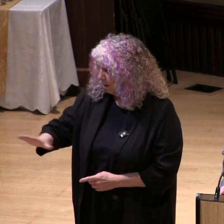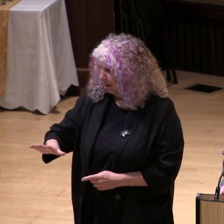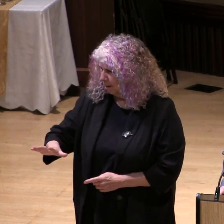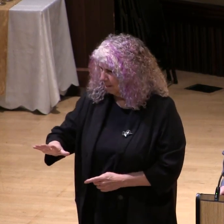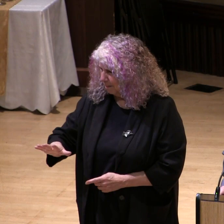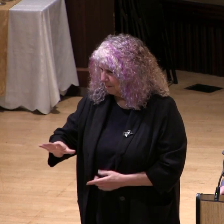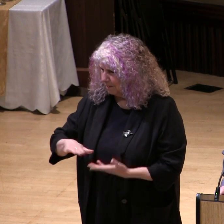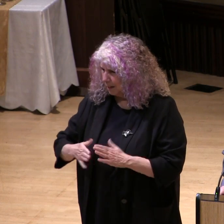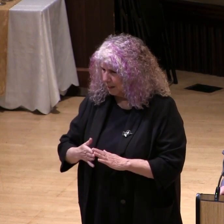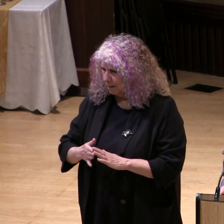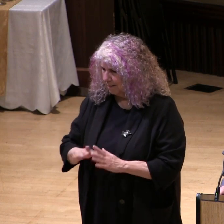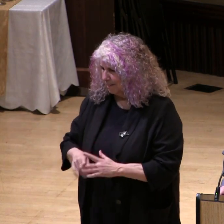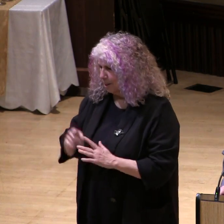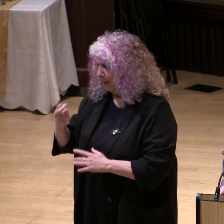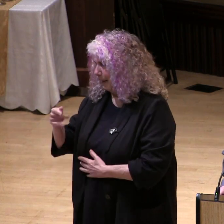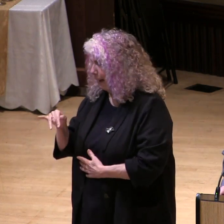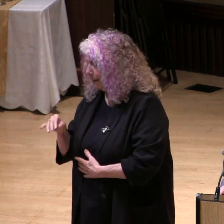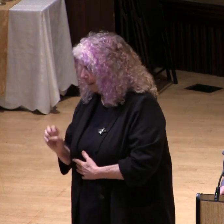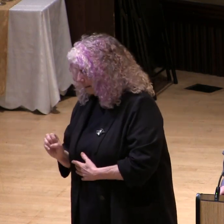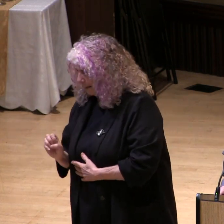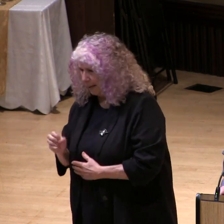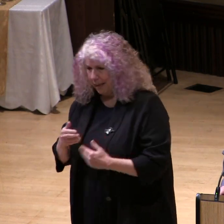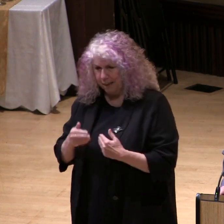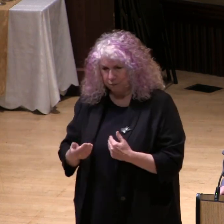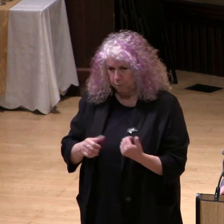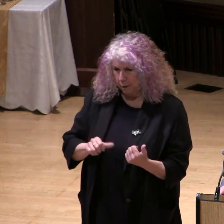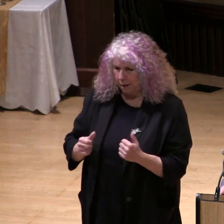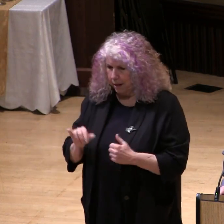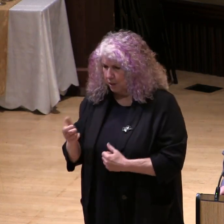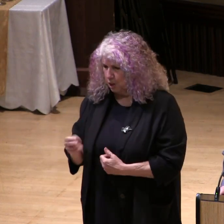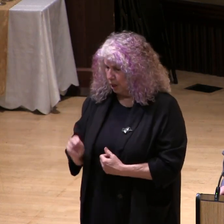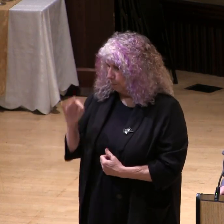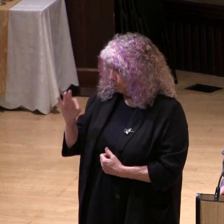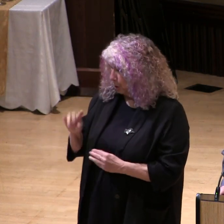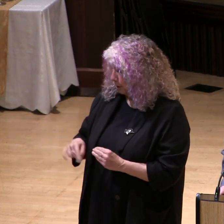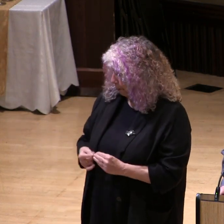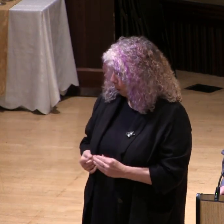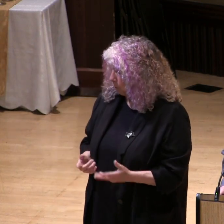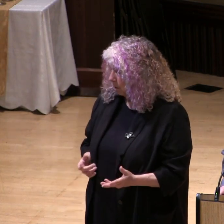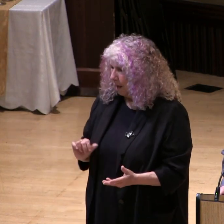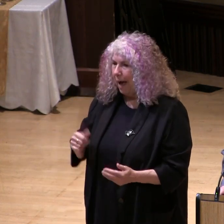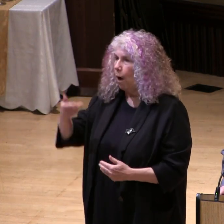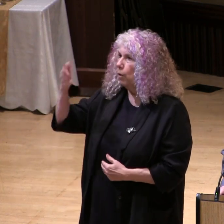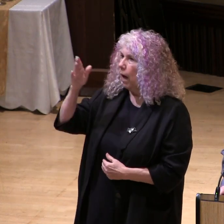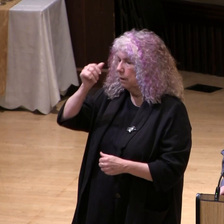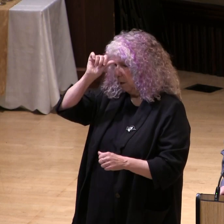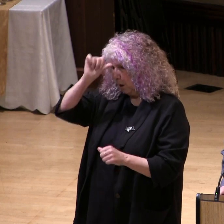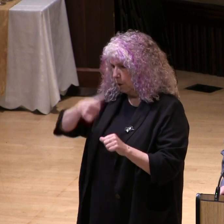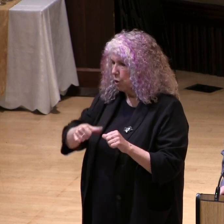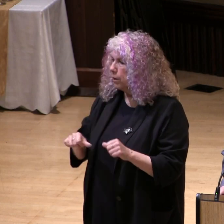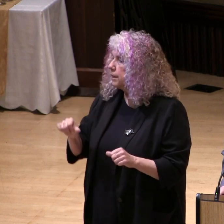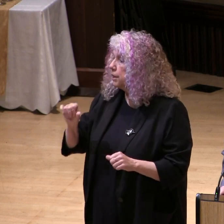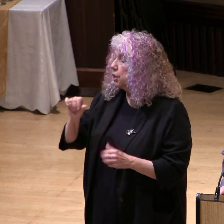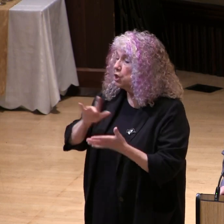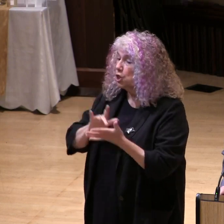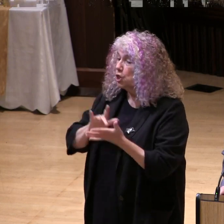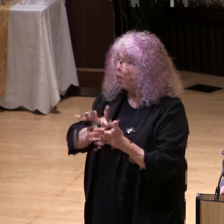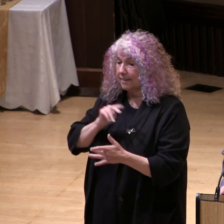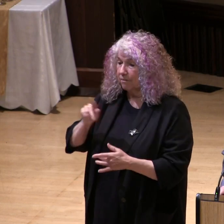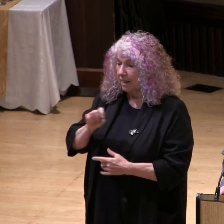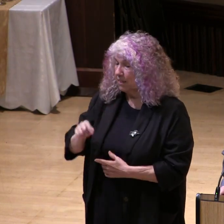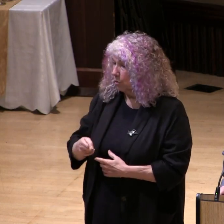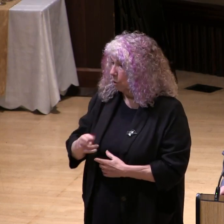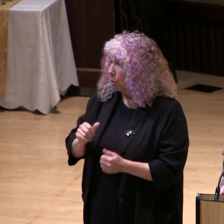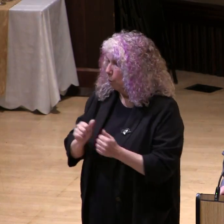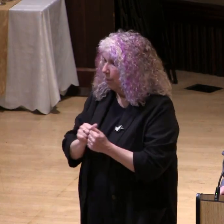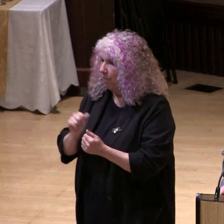Judea, beginning in Galilee, and after the baptism that John preached, how God anointed Jesus of Nazareth with the Holy Spirit